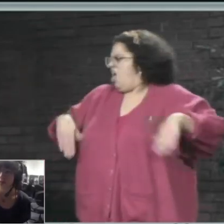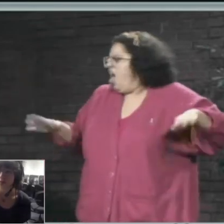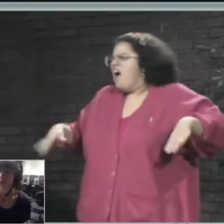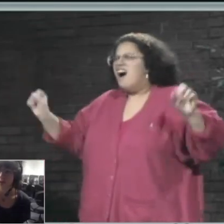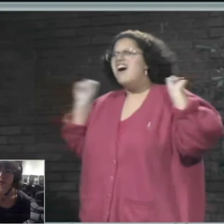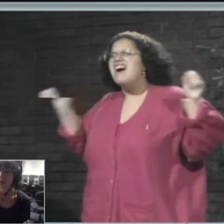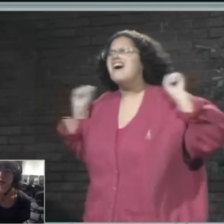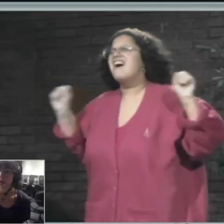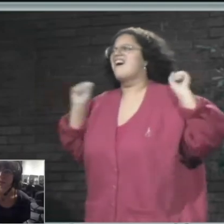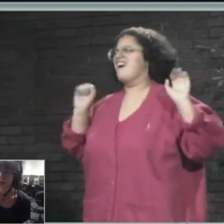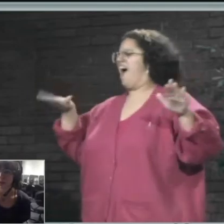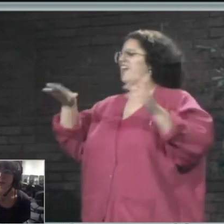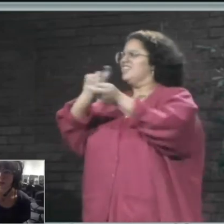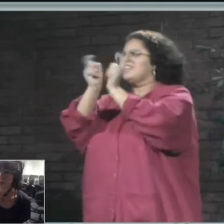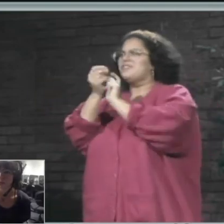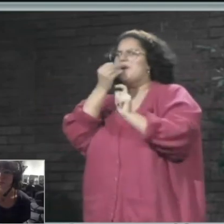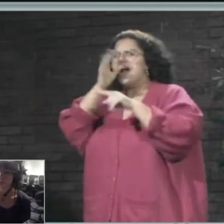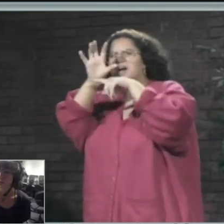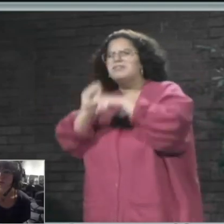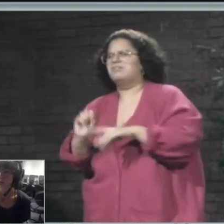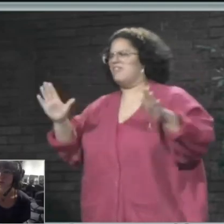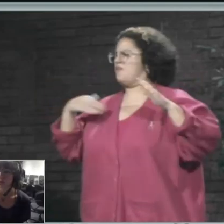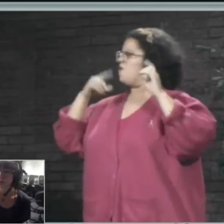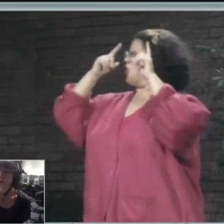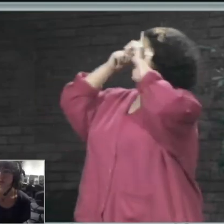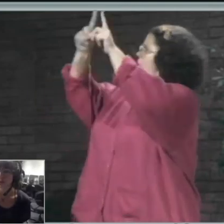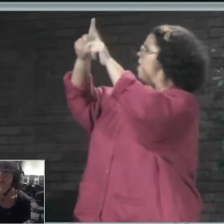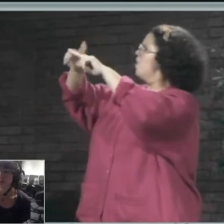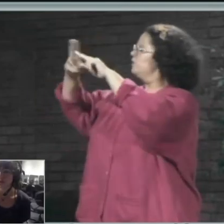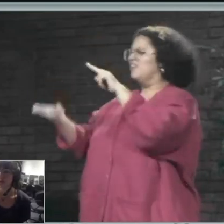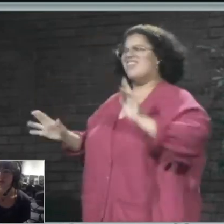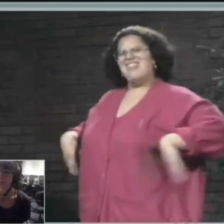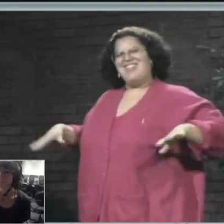weight, but your weight keeps on declining.